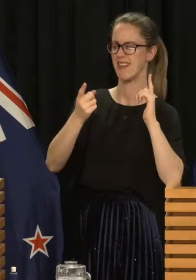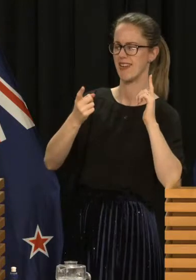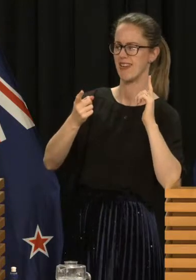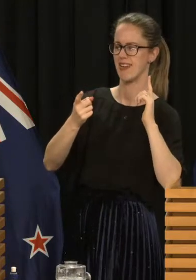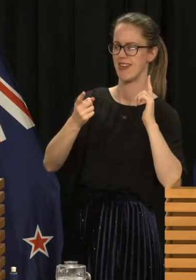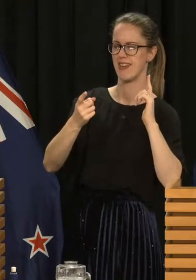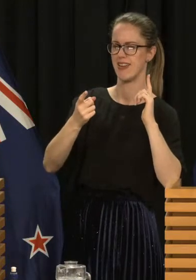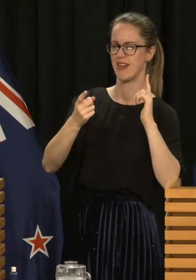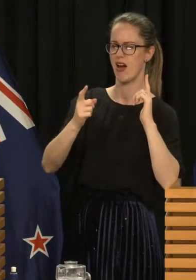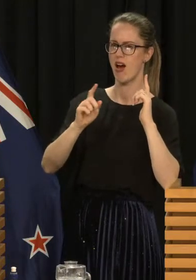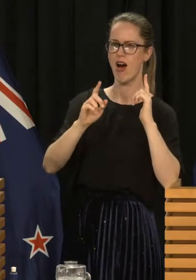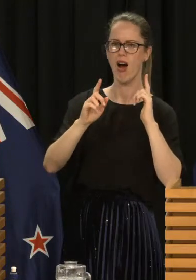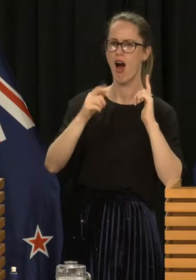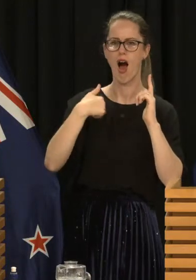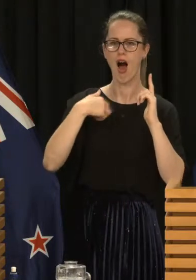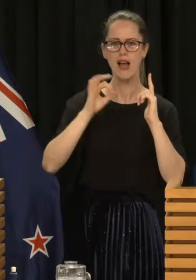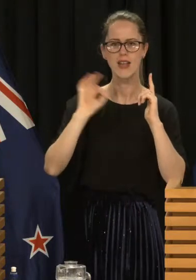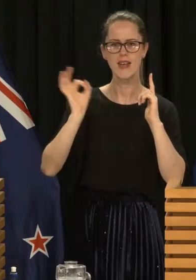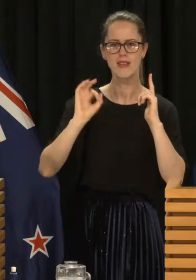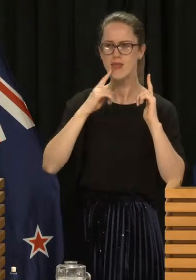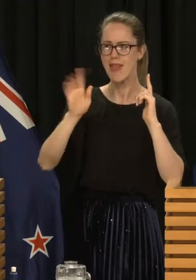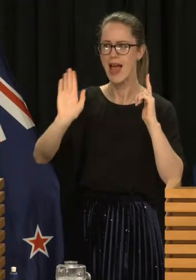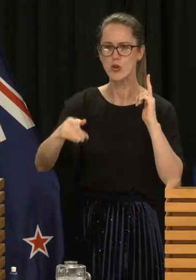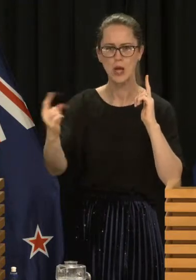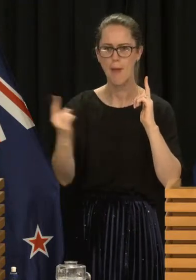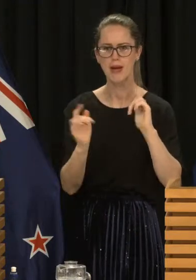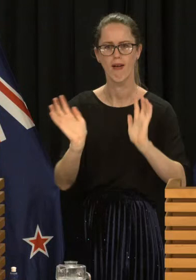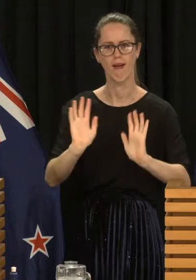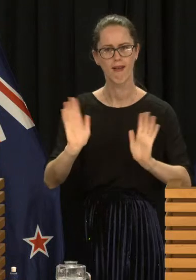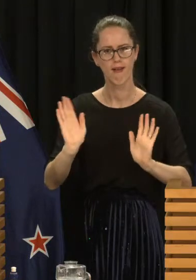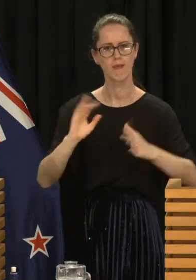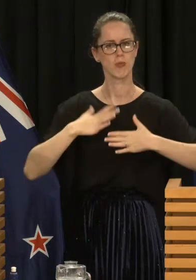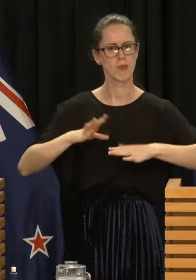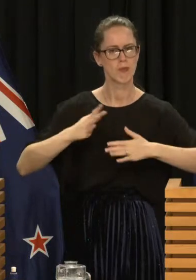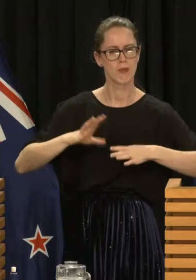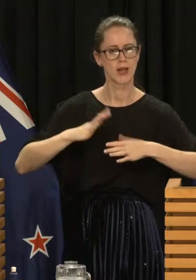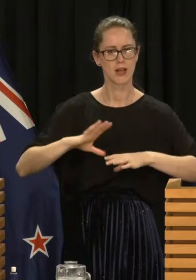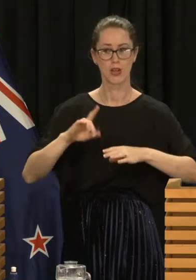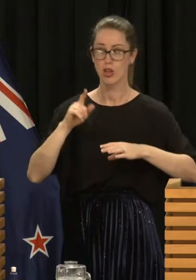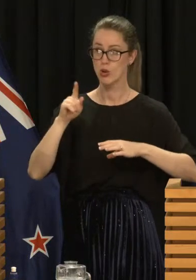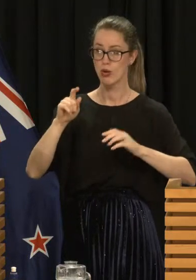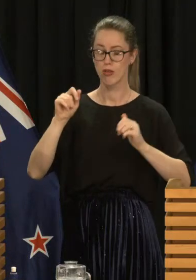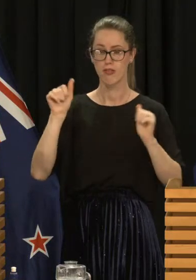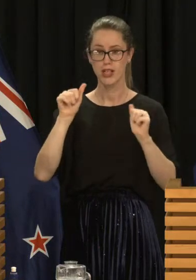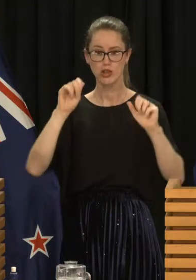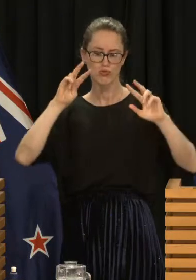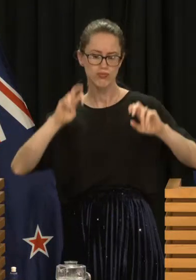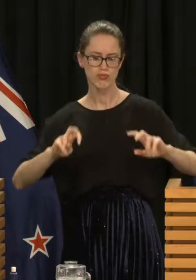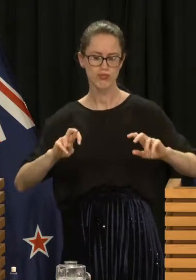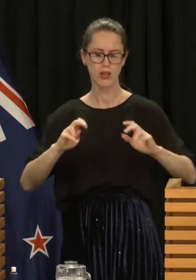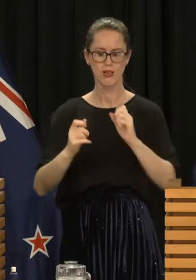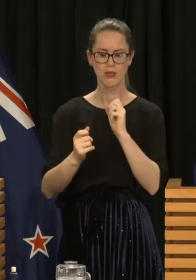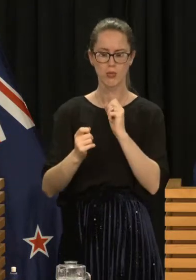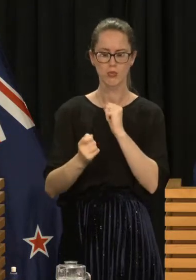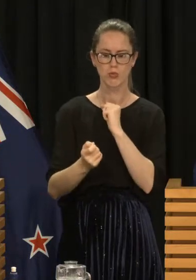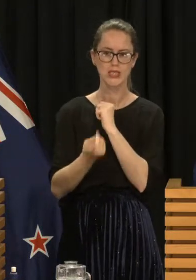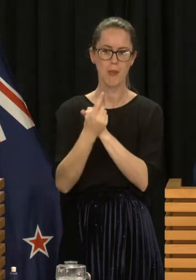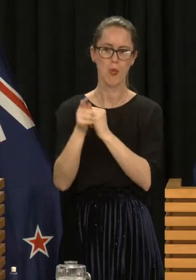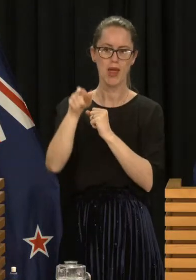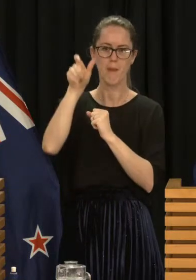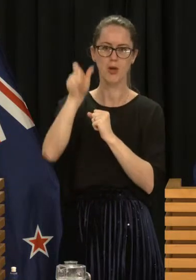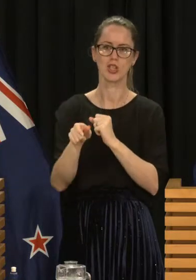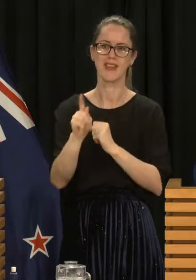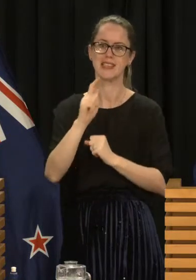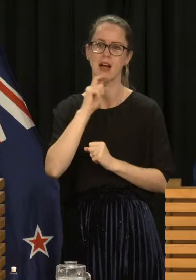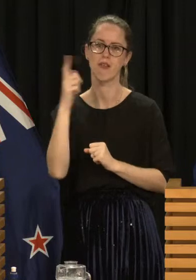suggestion that they encouraged the worker to come in when they were told. Has there been any different information given to officials